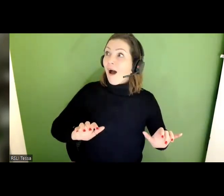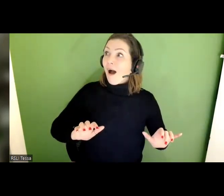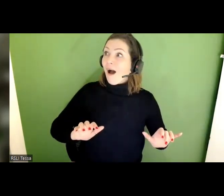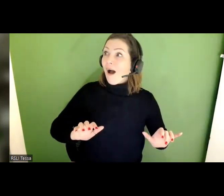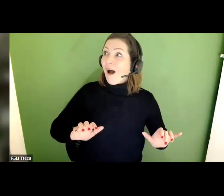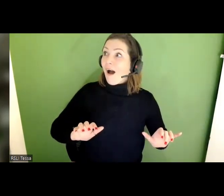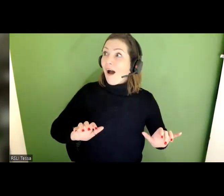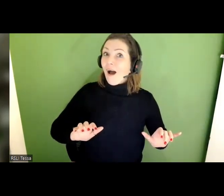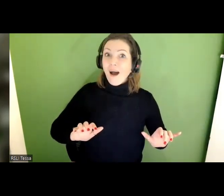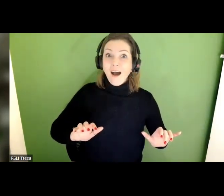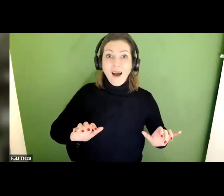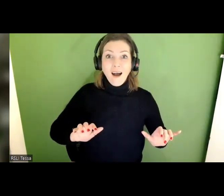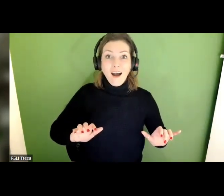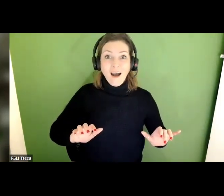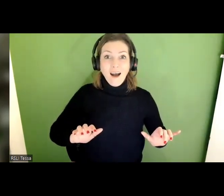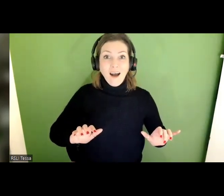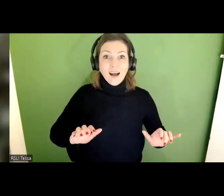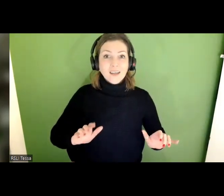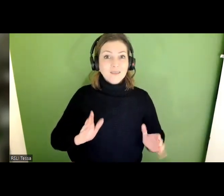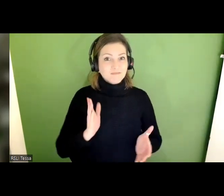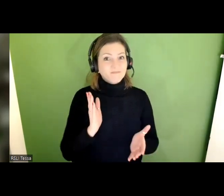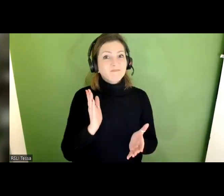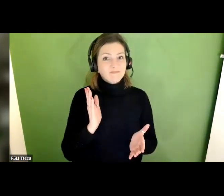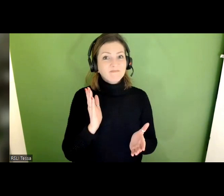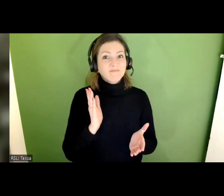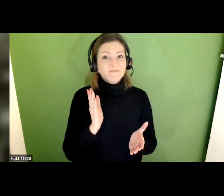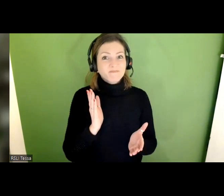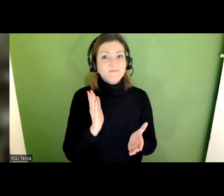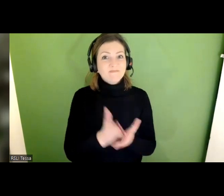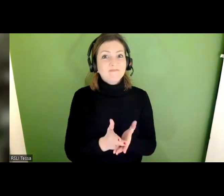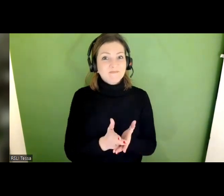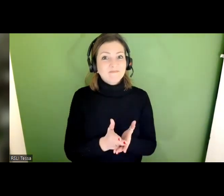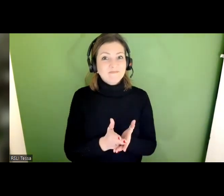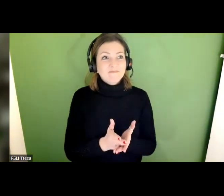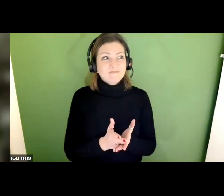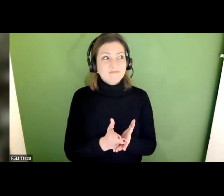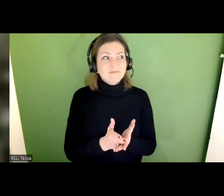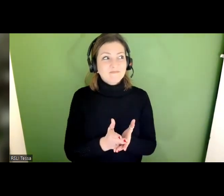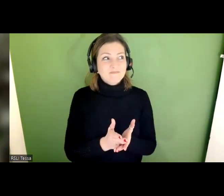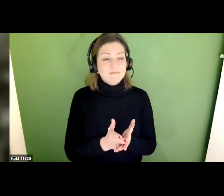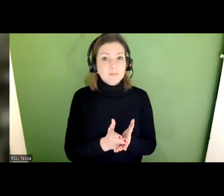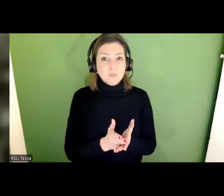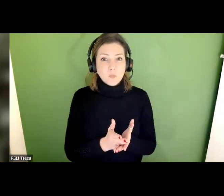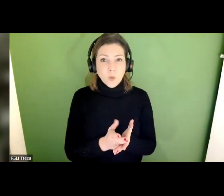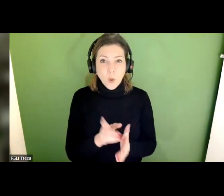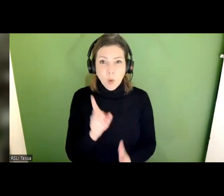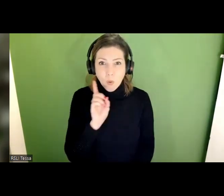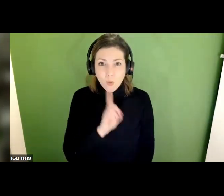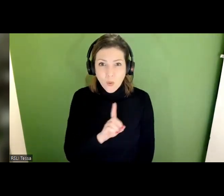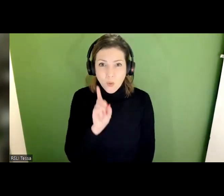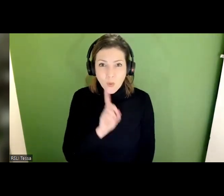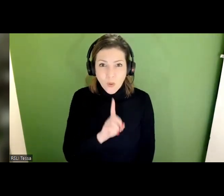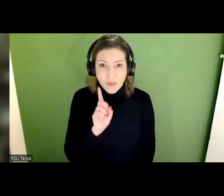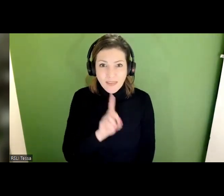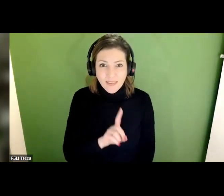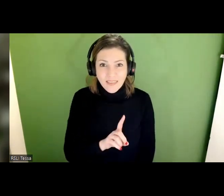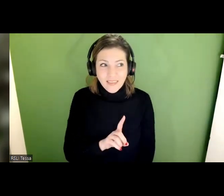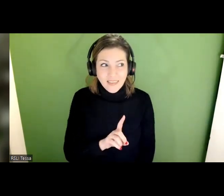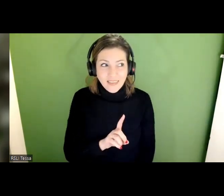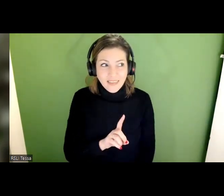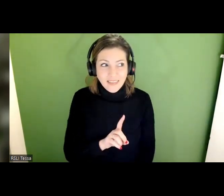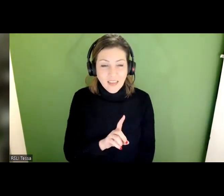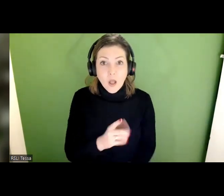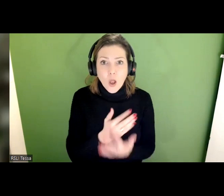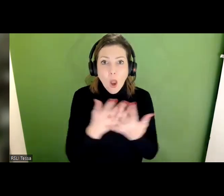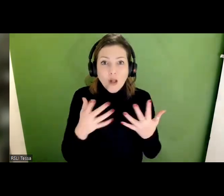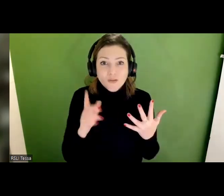together. Goal! Polly was amazed. That definitely sounded like girls.